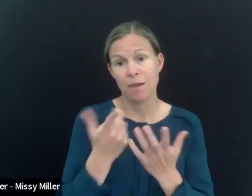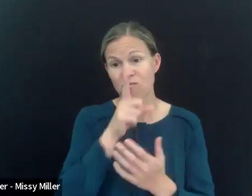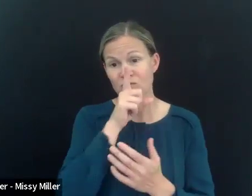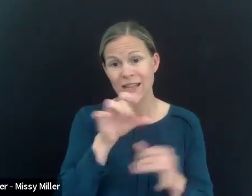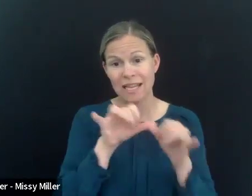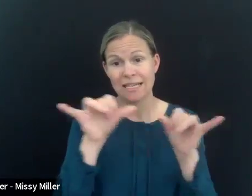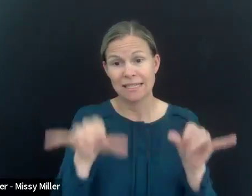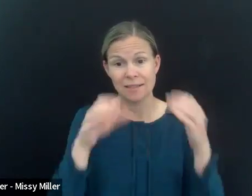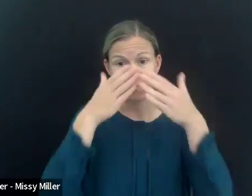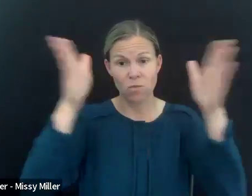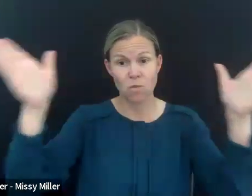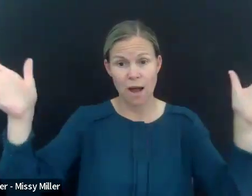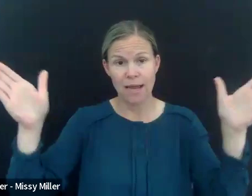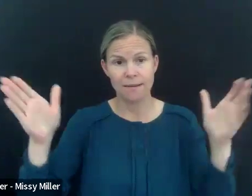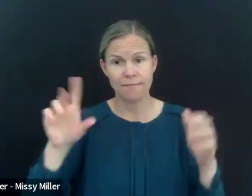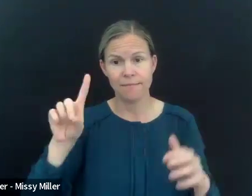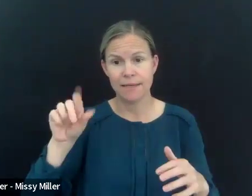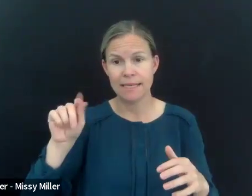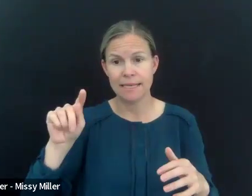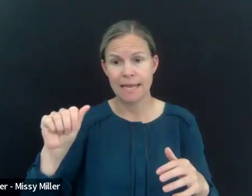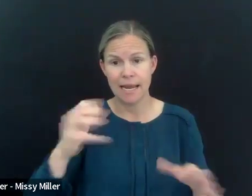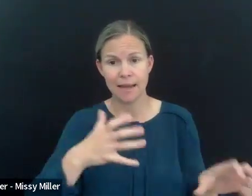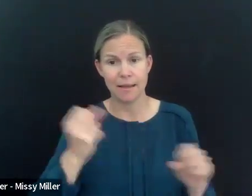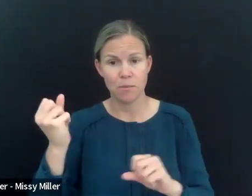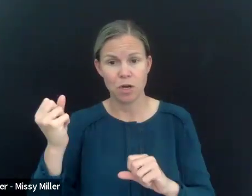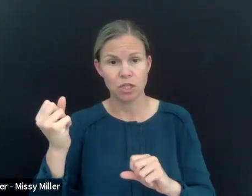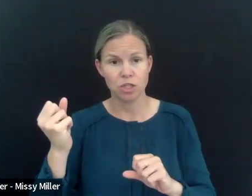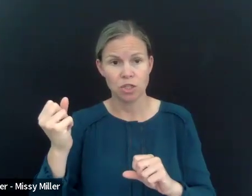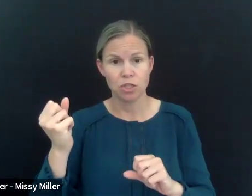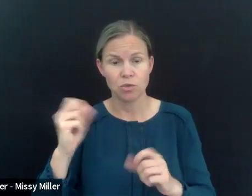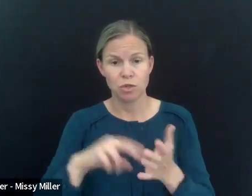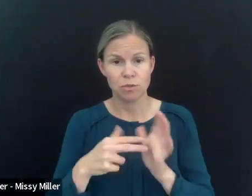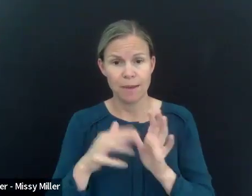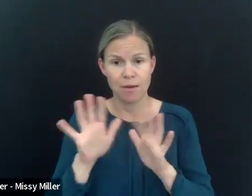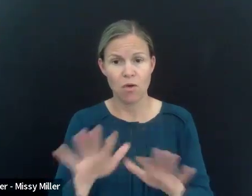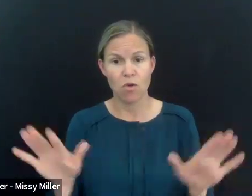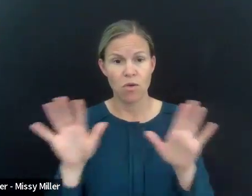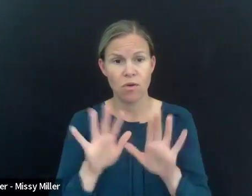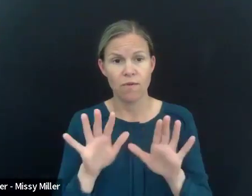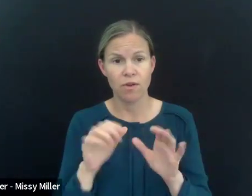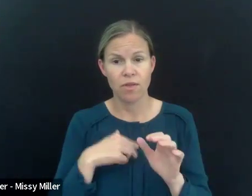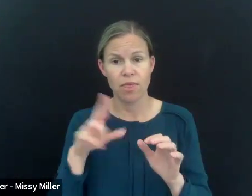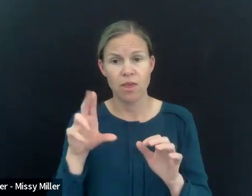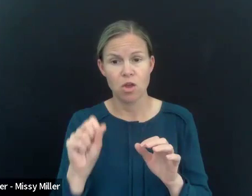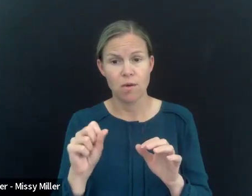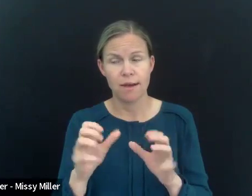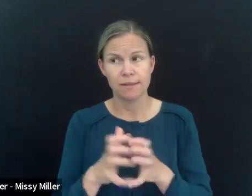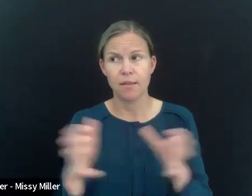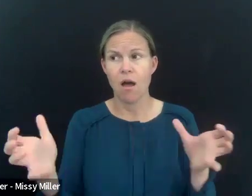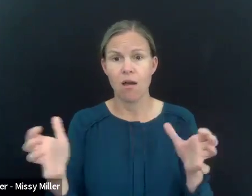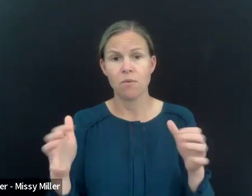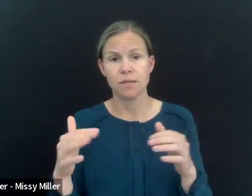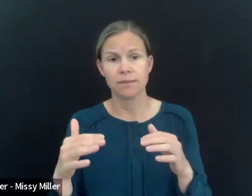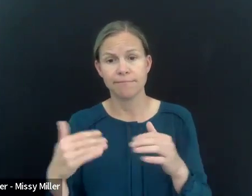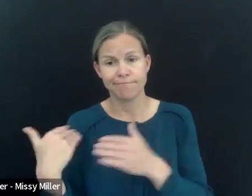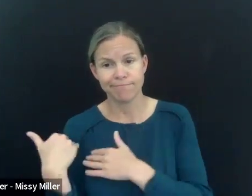in February, which meant a number of billing systems across the country just got bogged down, delayed.